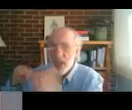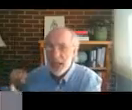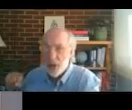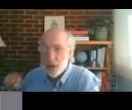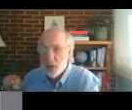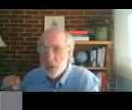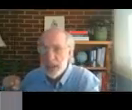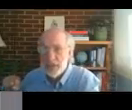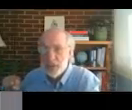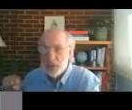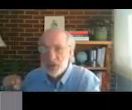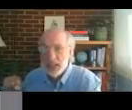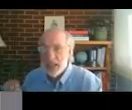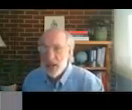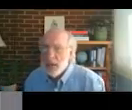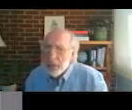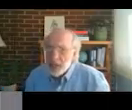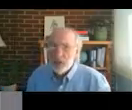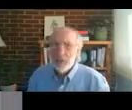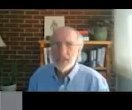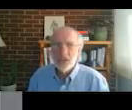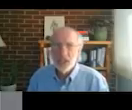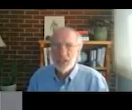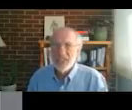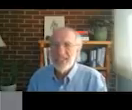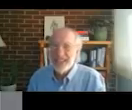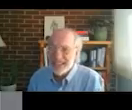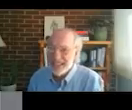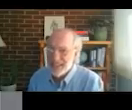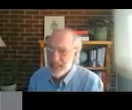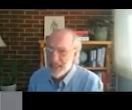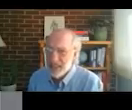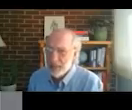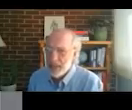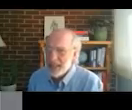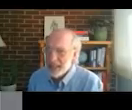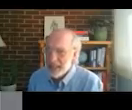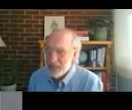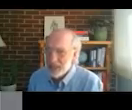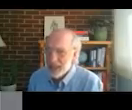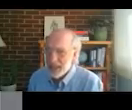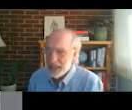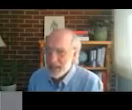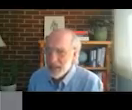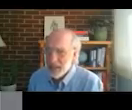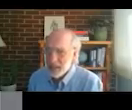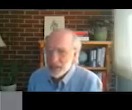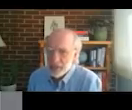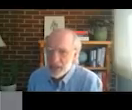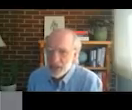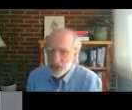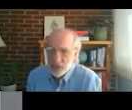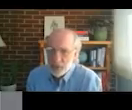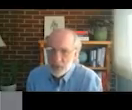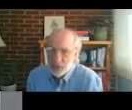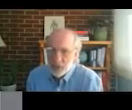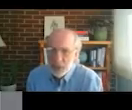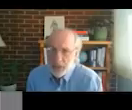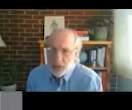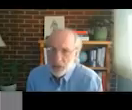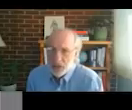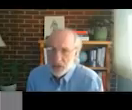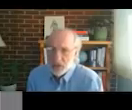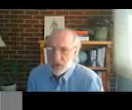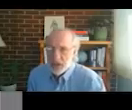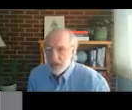own, and you can reinforce that. But it could be the child doesn't begin imitating. Their imitation repertoire might